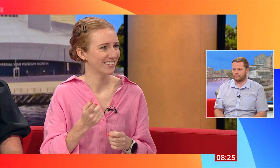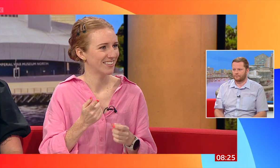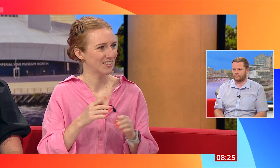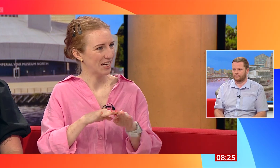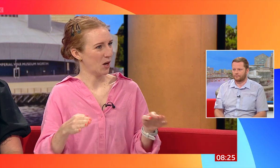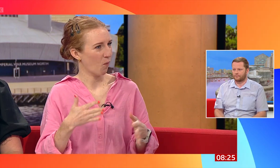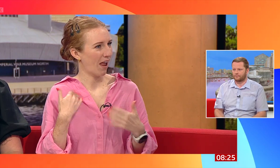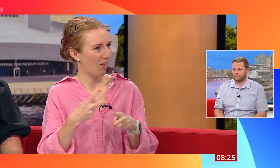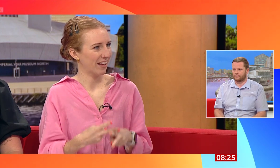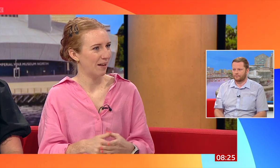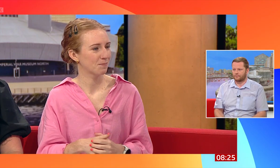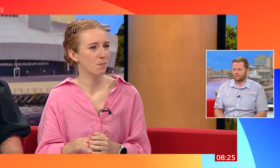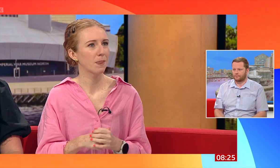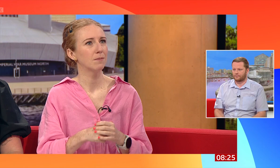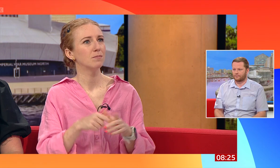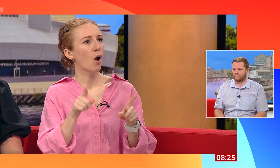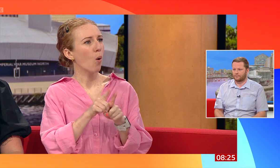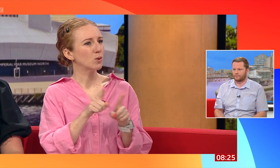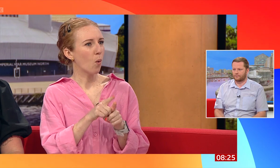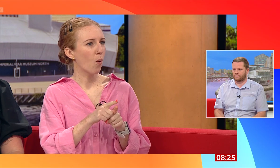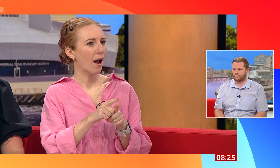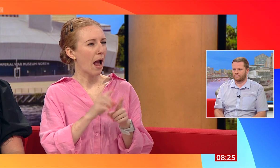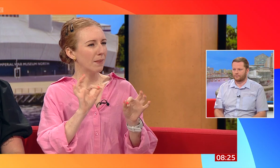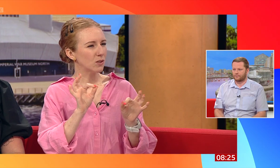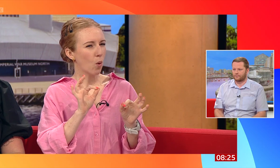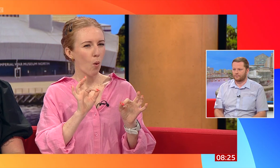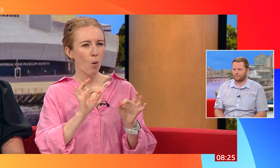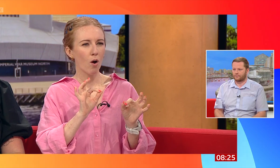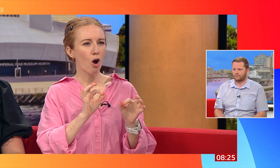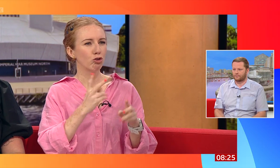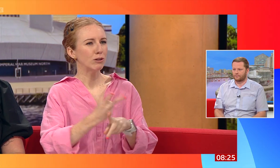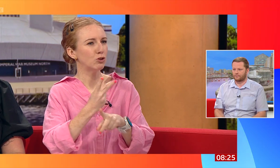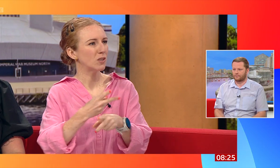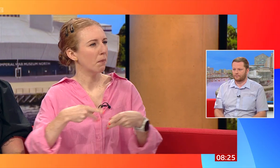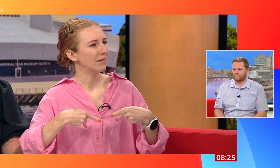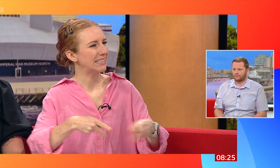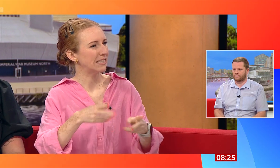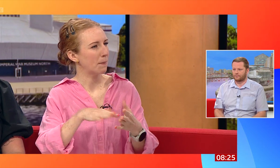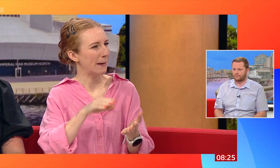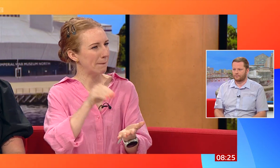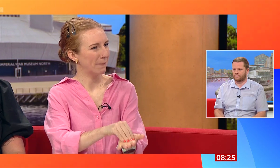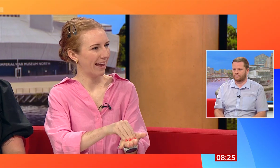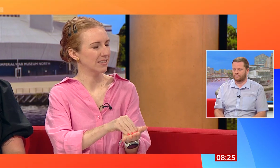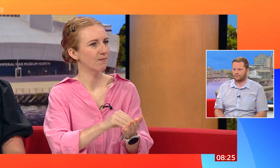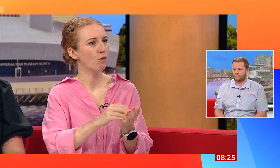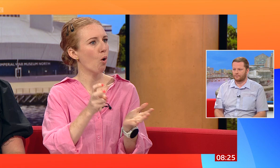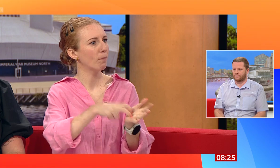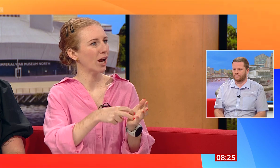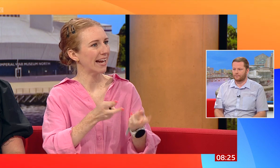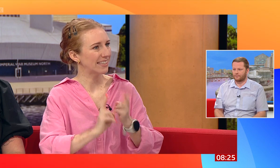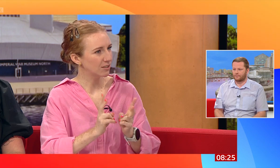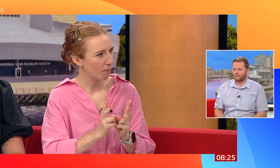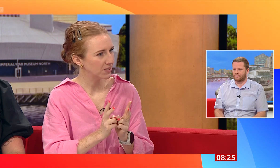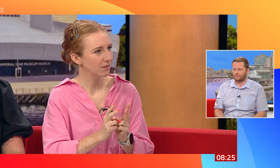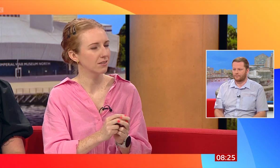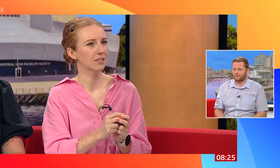and they deserve, and they have rights. They need to have equal care. There's no reputable system